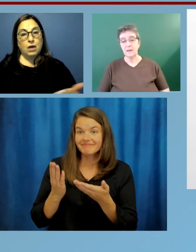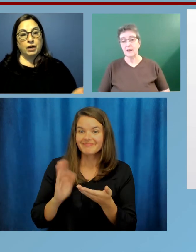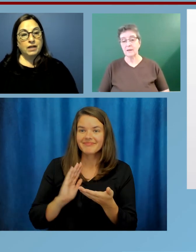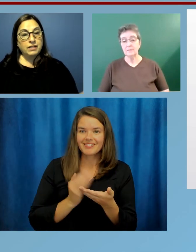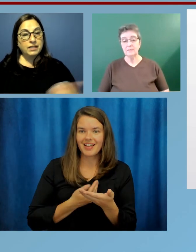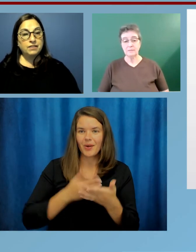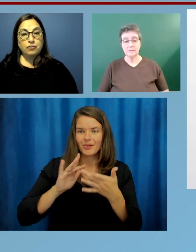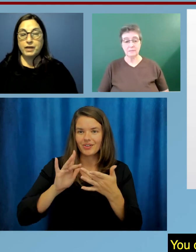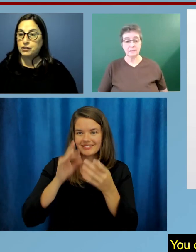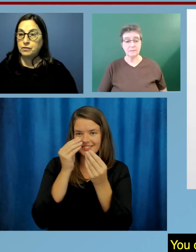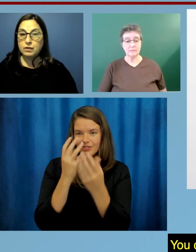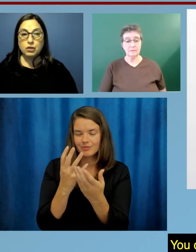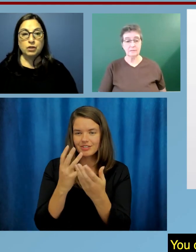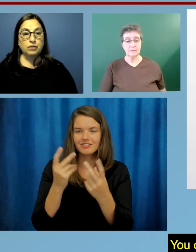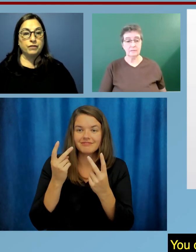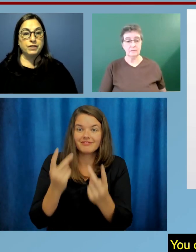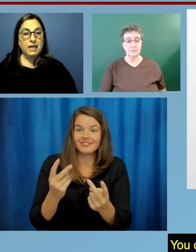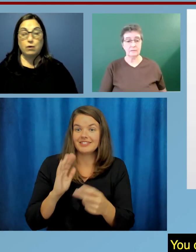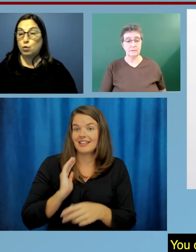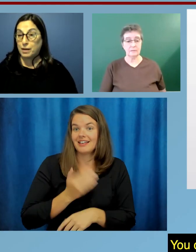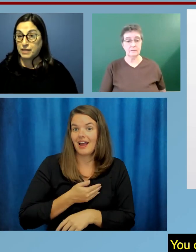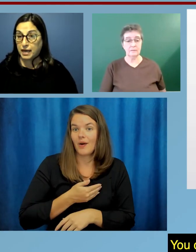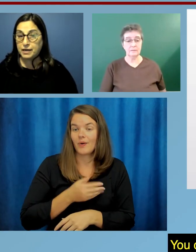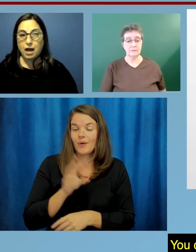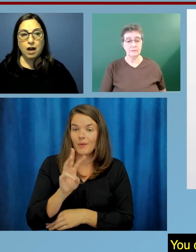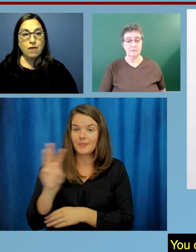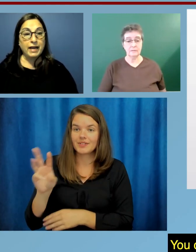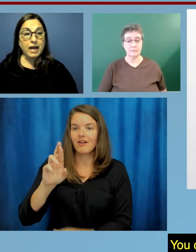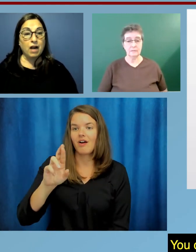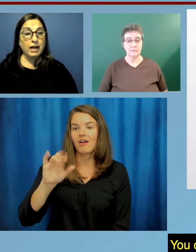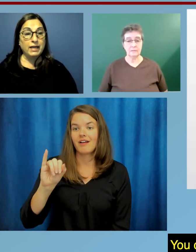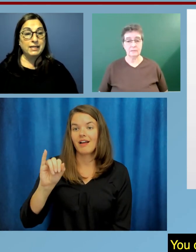This is our contact information. You can visit our website,